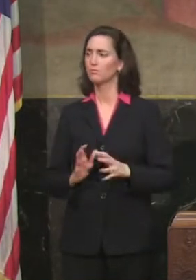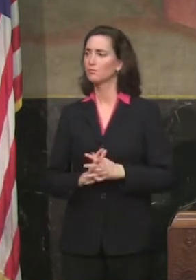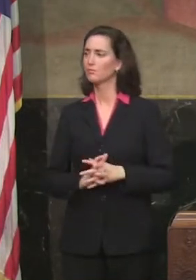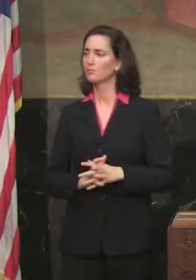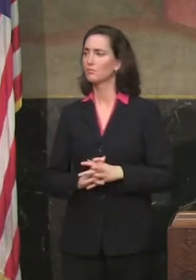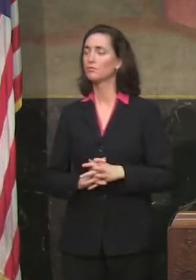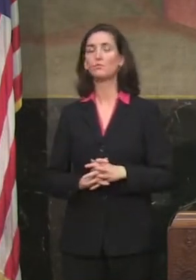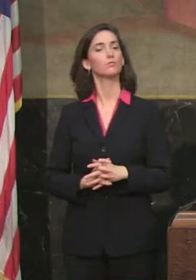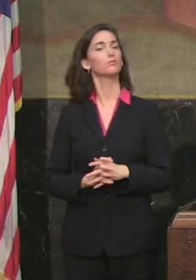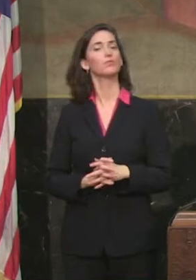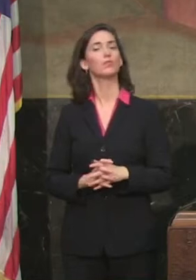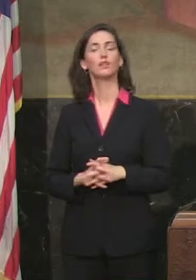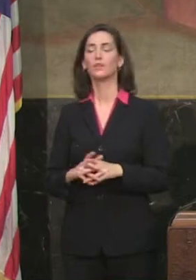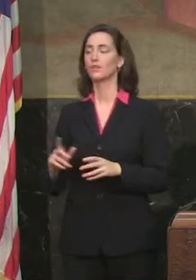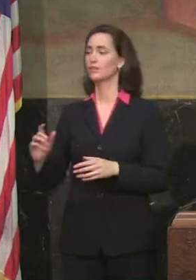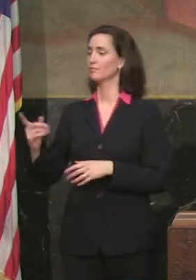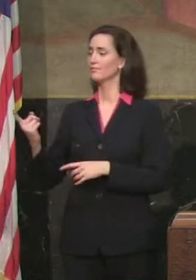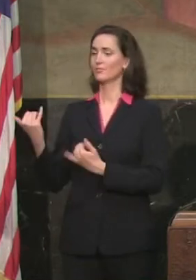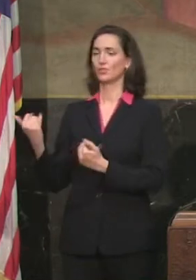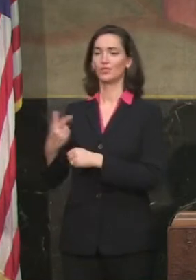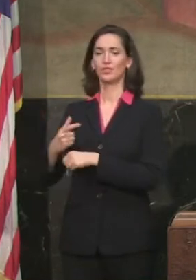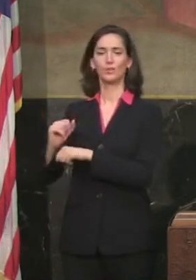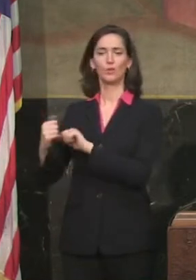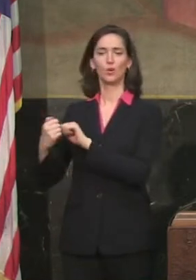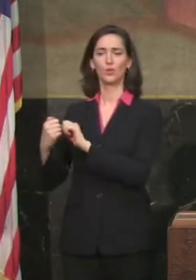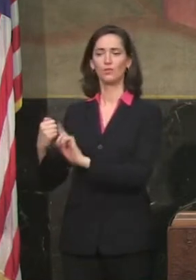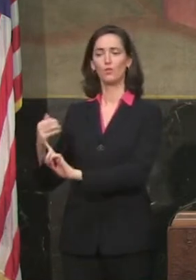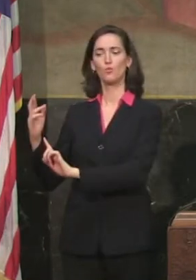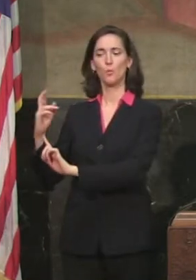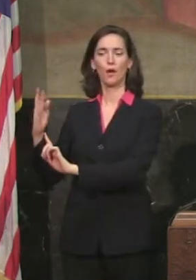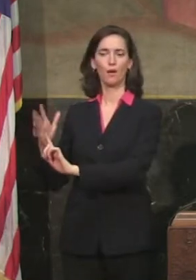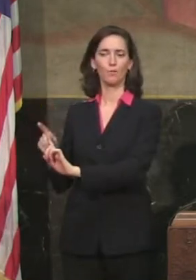a Republican colleague in the Senate today said,